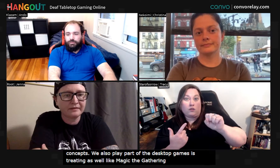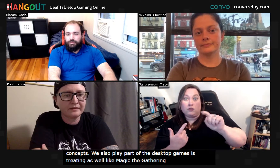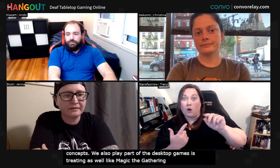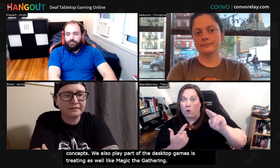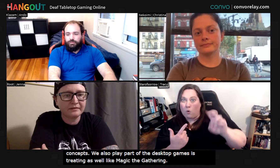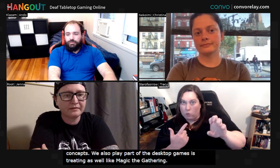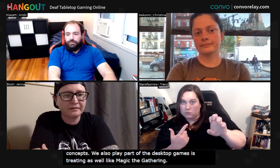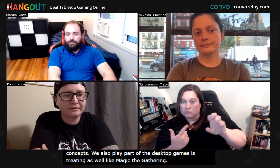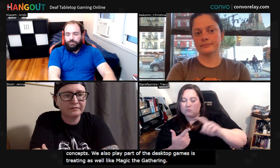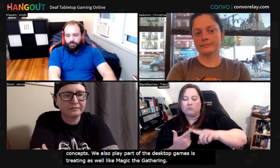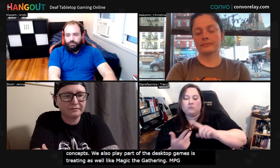or Hearthstone.